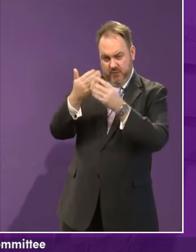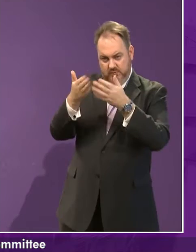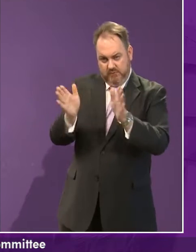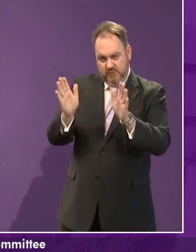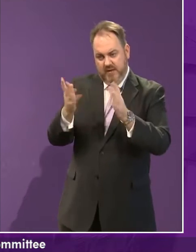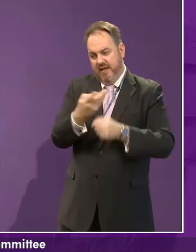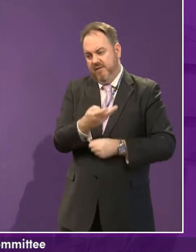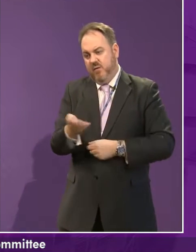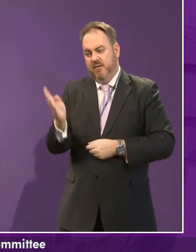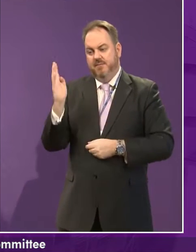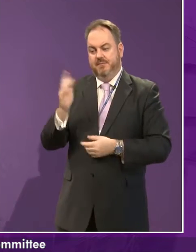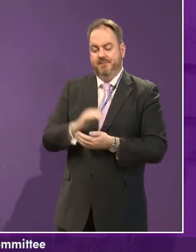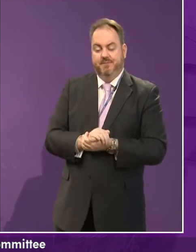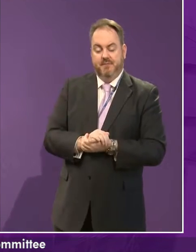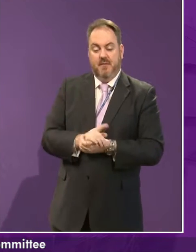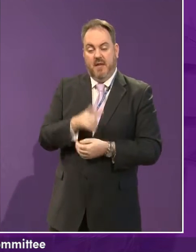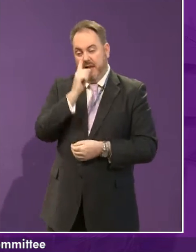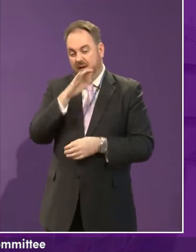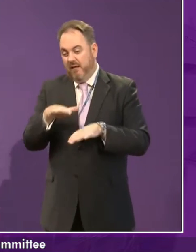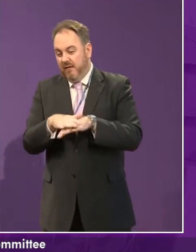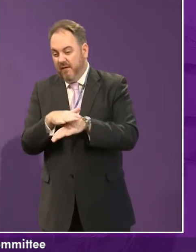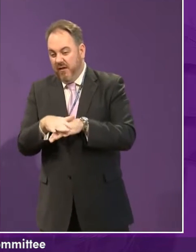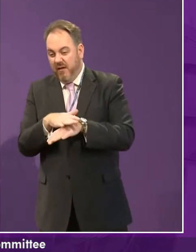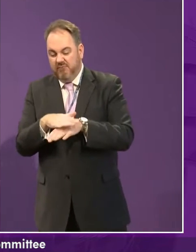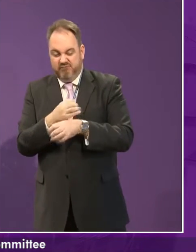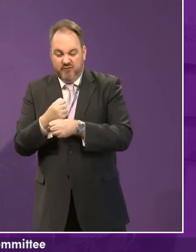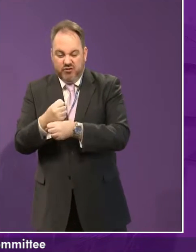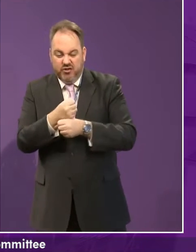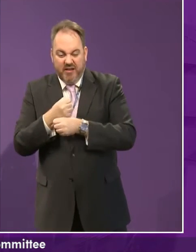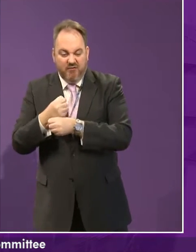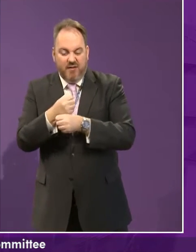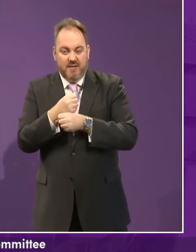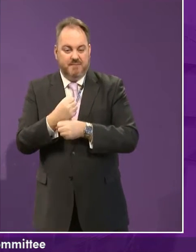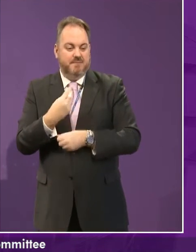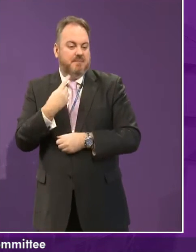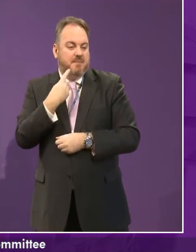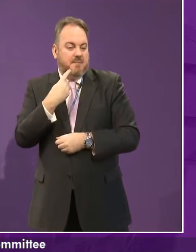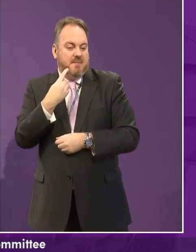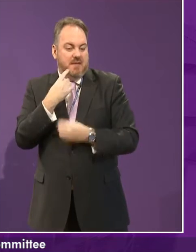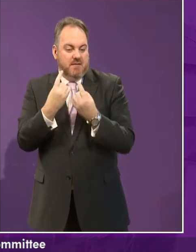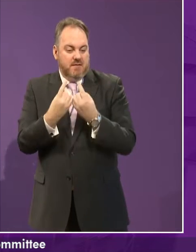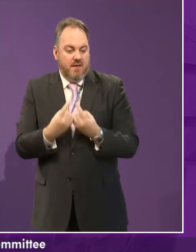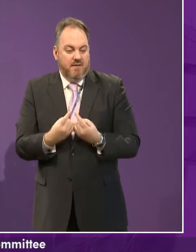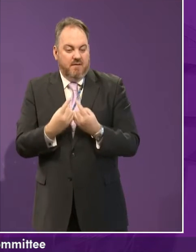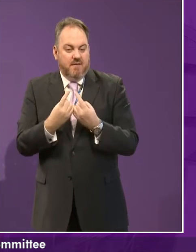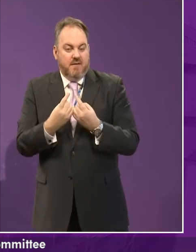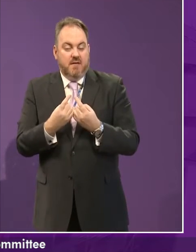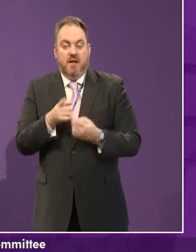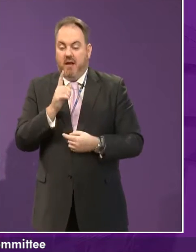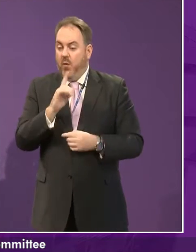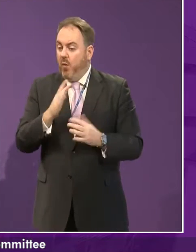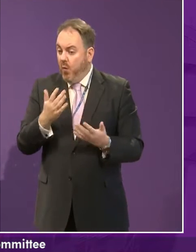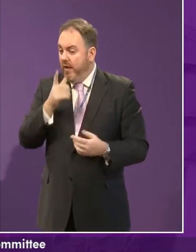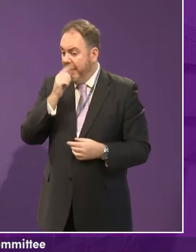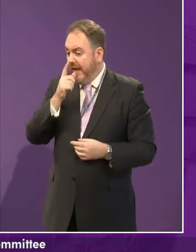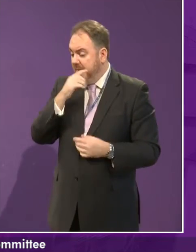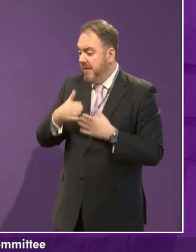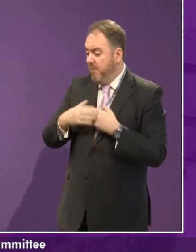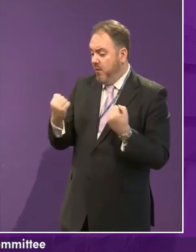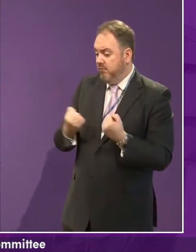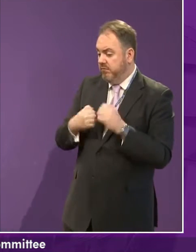from the generic basic to the much more in-depth. And I would say as